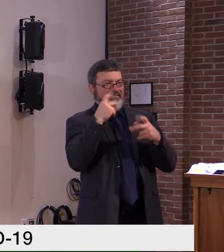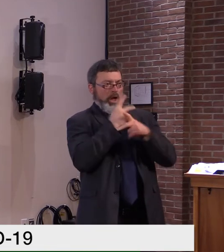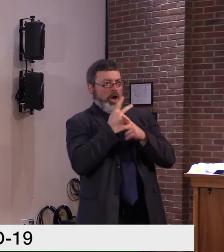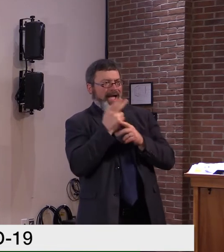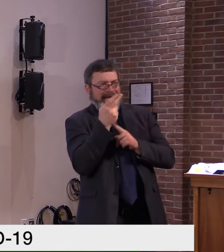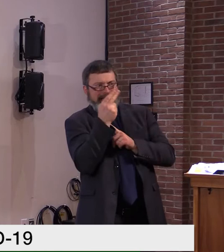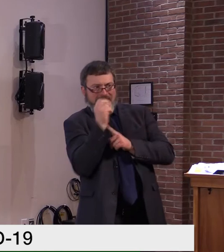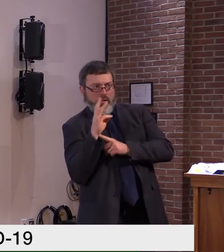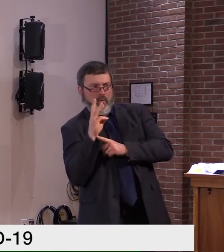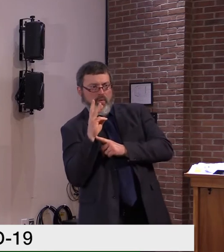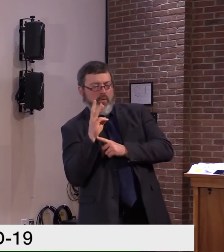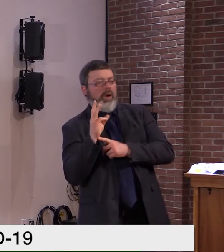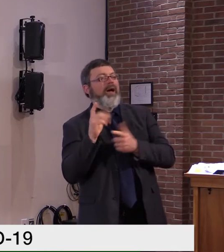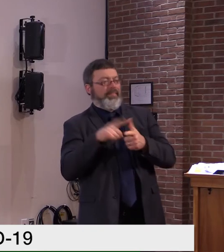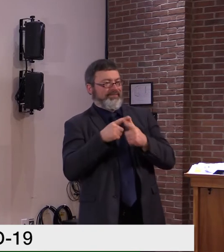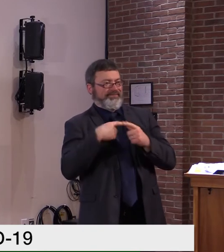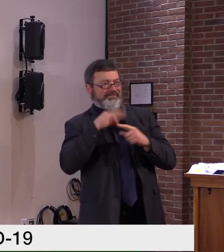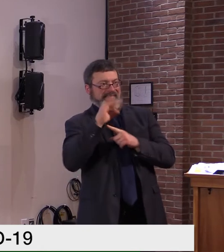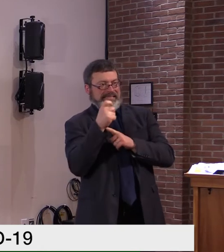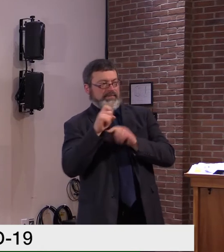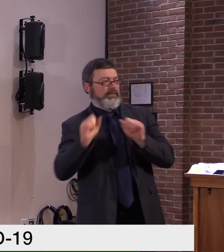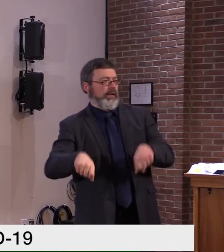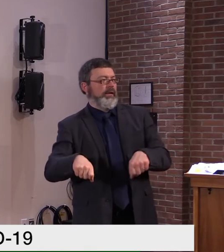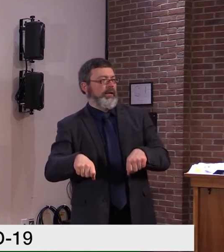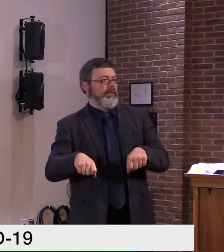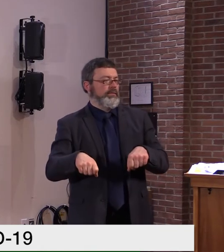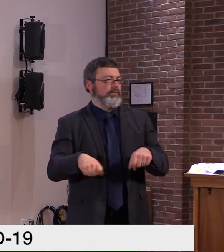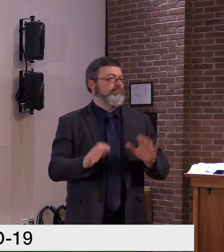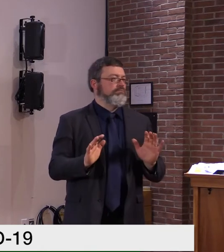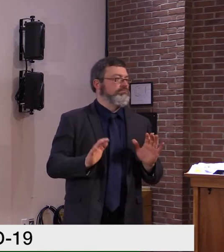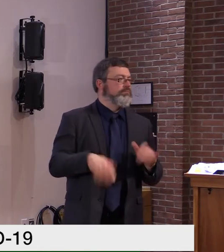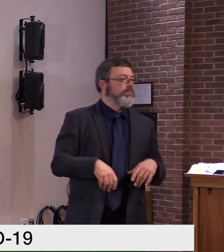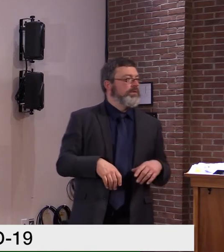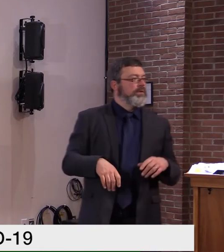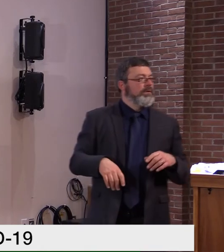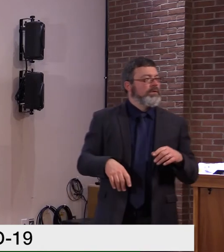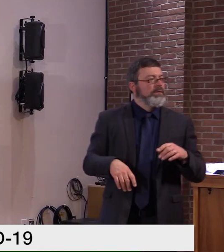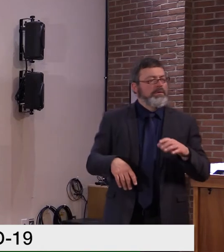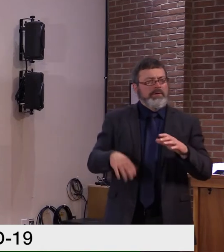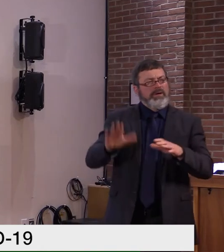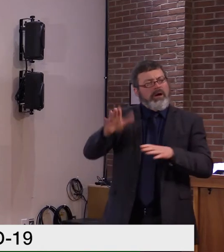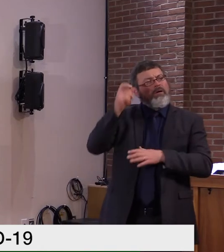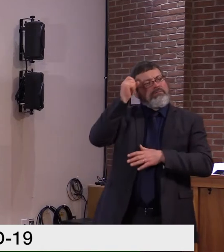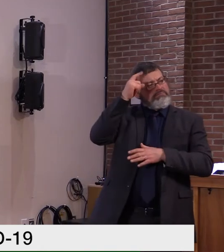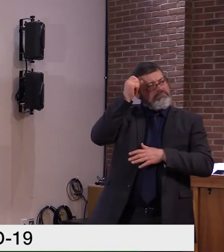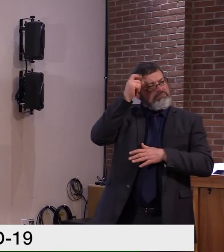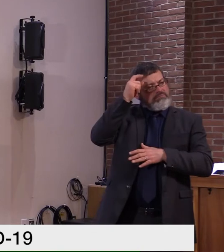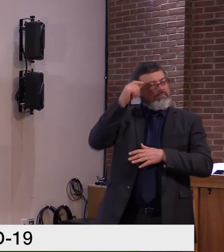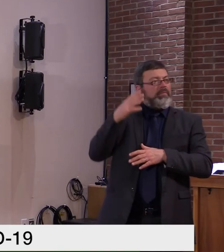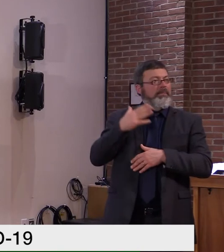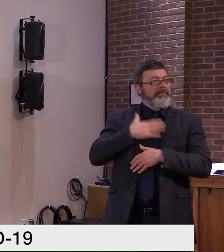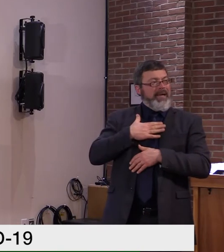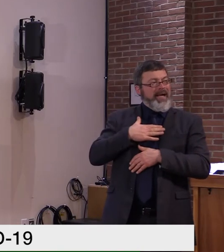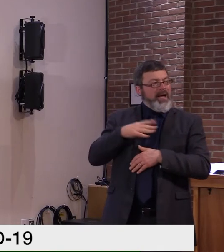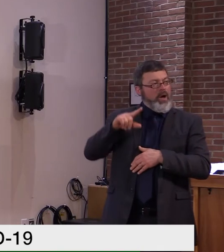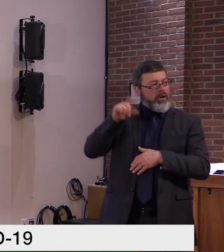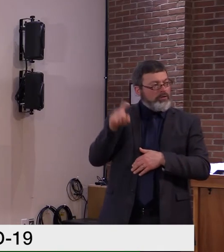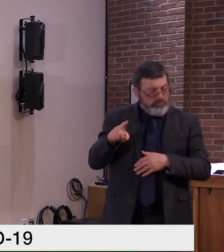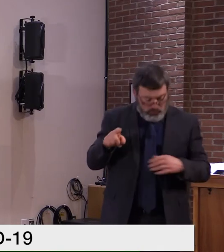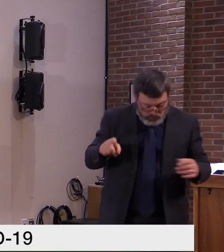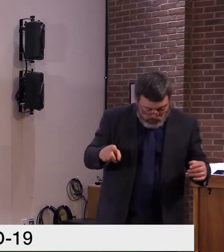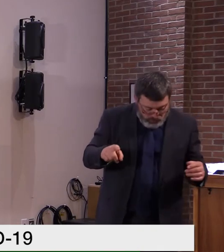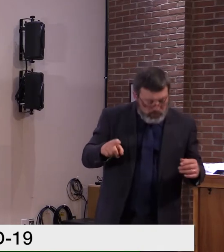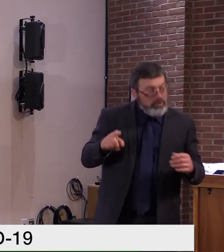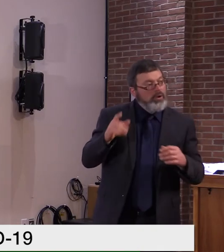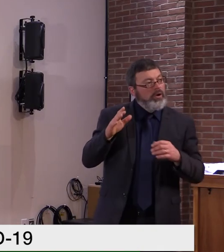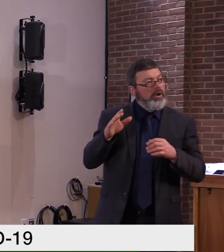So for the majority of tests, though, you can guarantee anonymity? Yeah, for the majority of